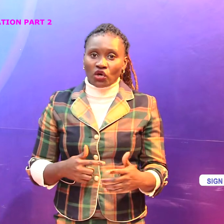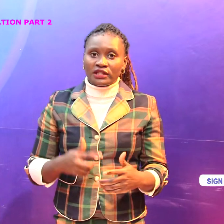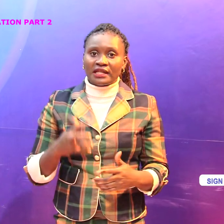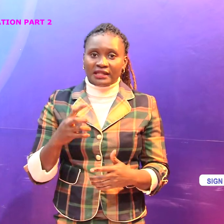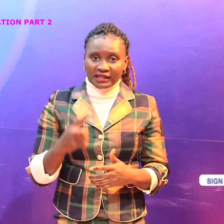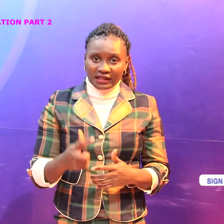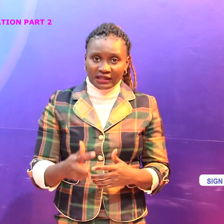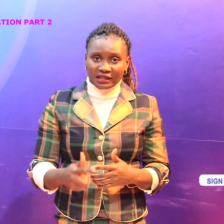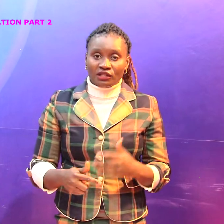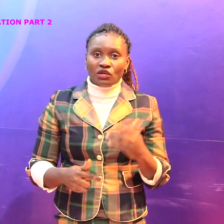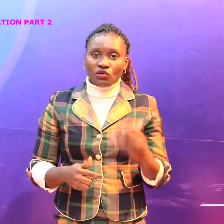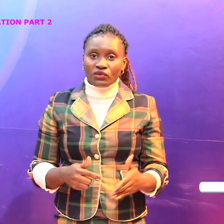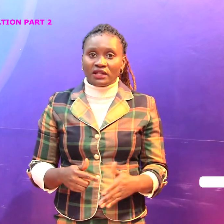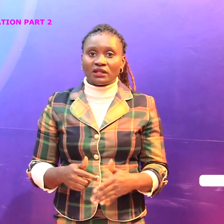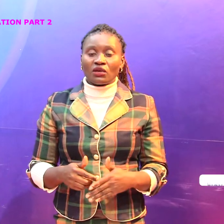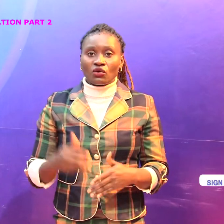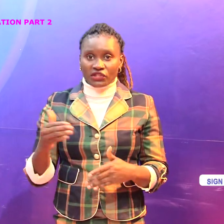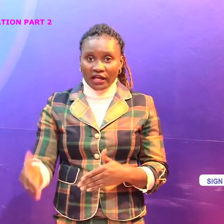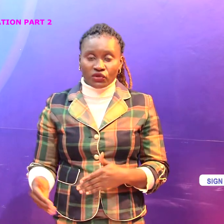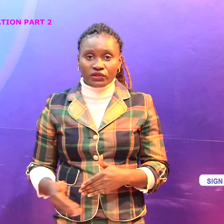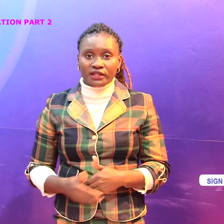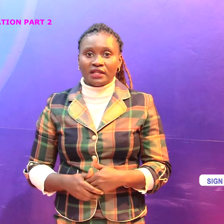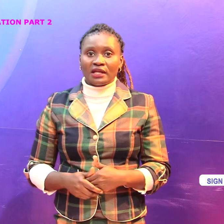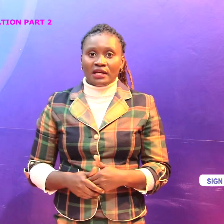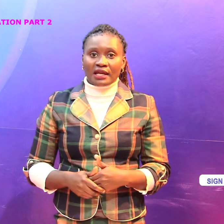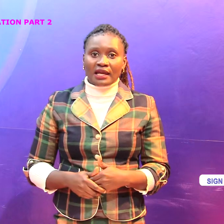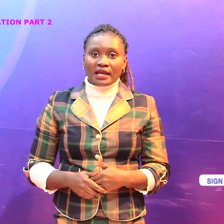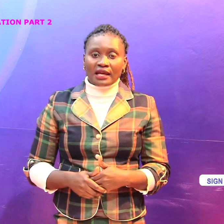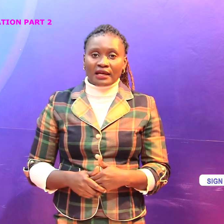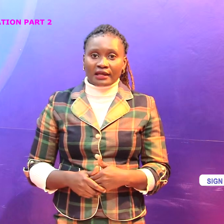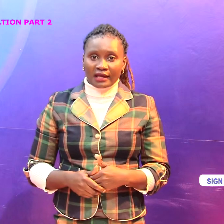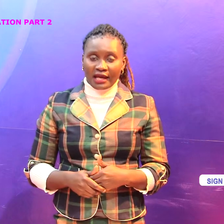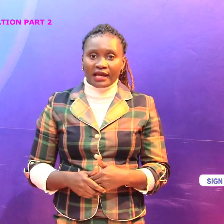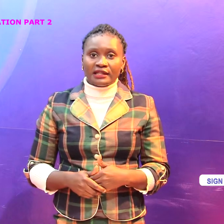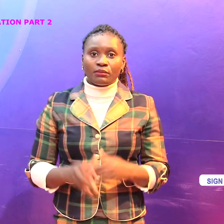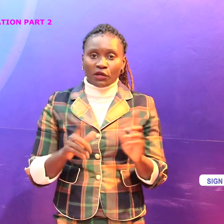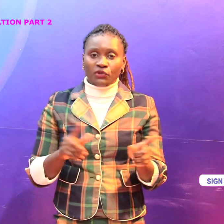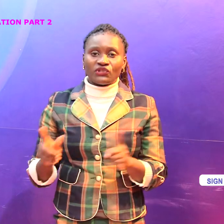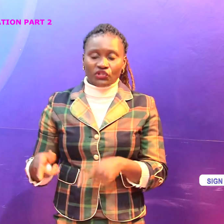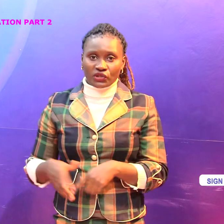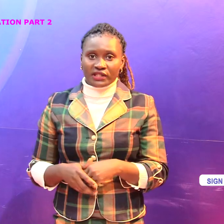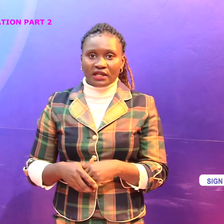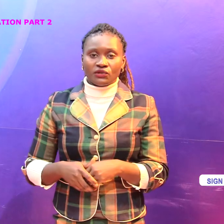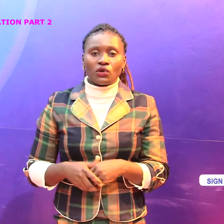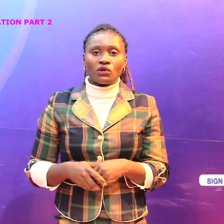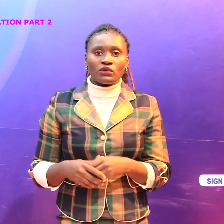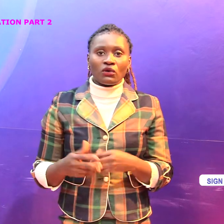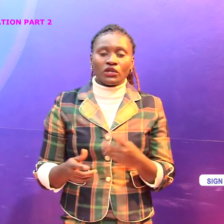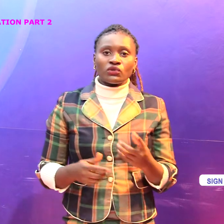short sentences using conjunctions and prepositions. So we are going to